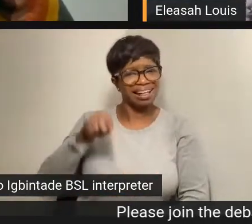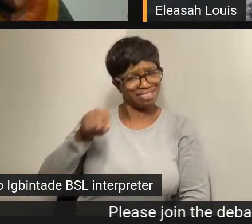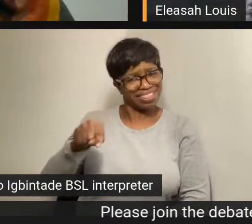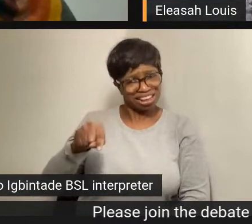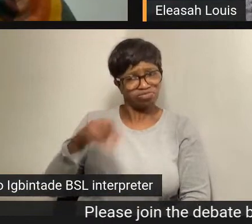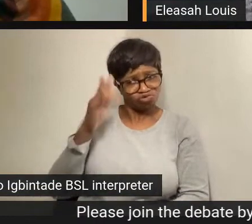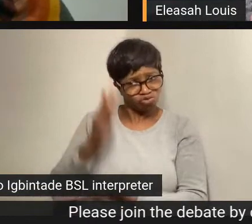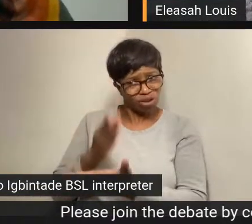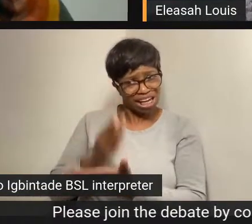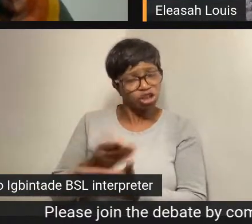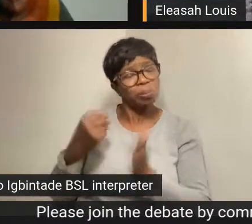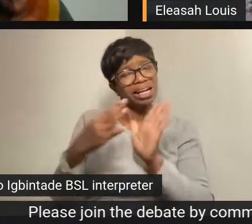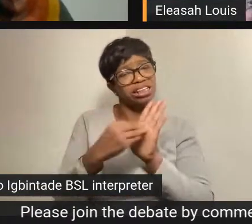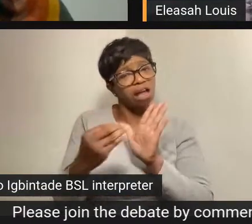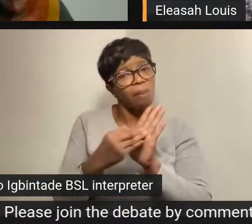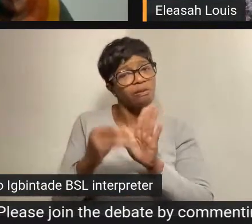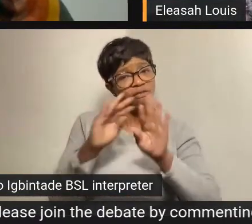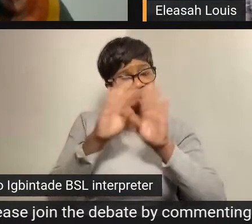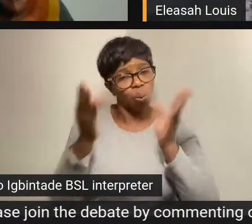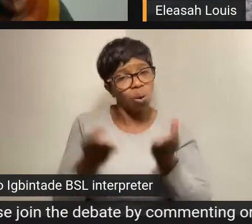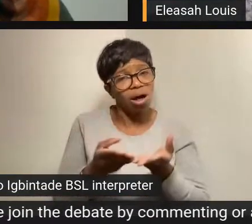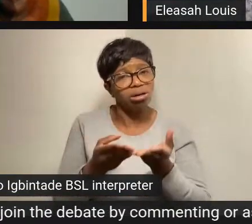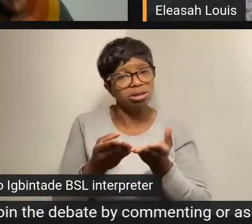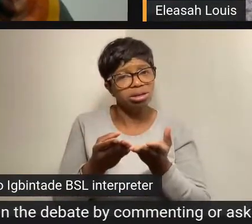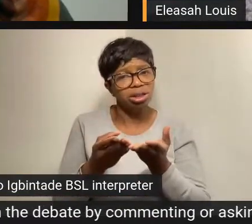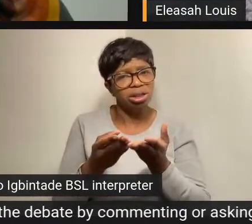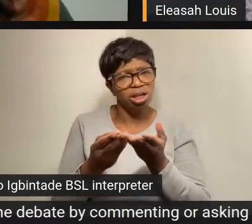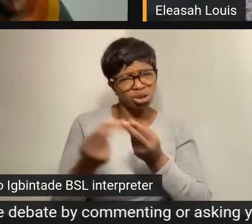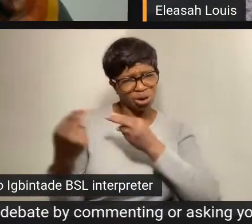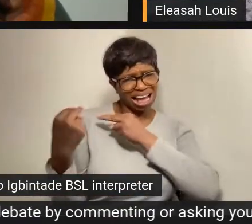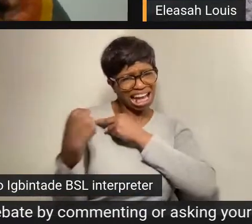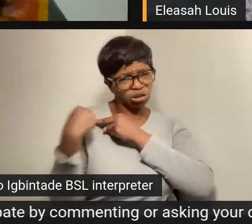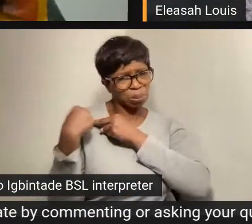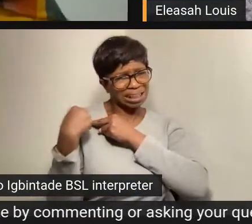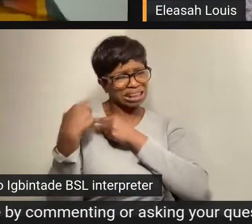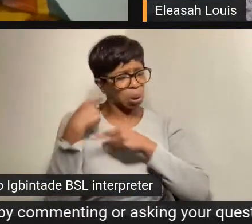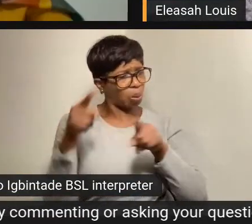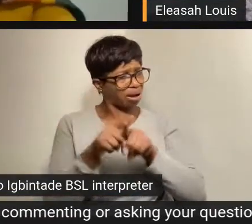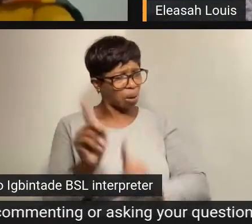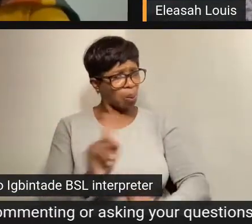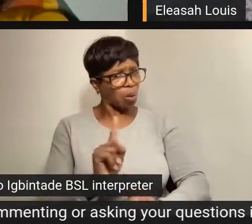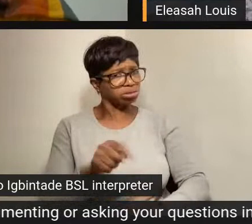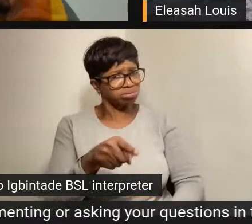world. What do you think this accountability could look like?